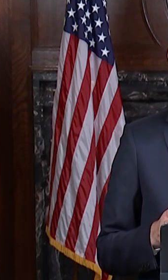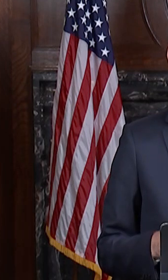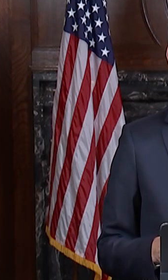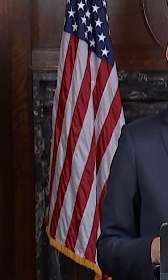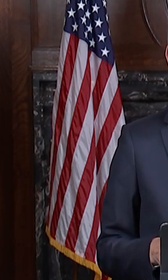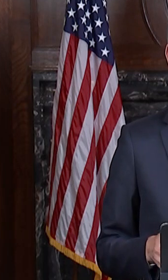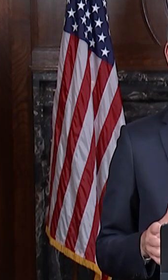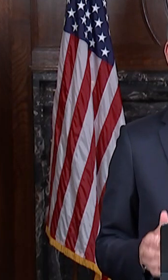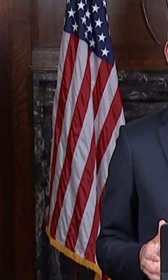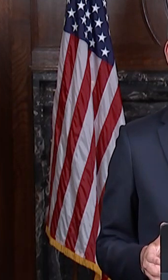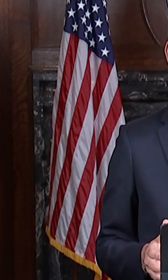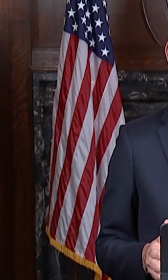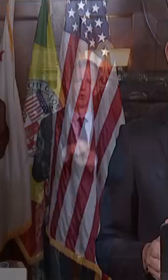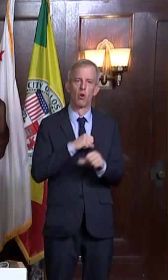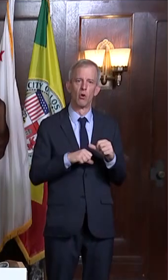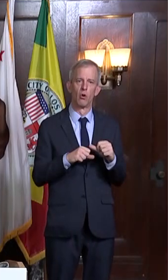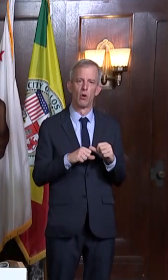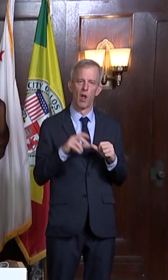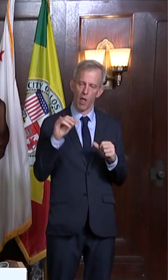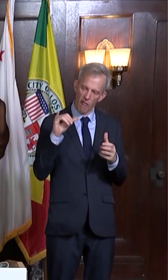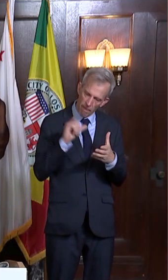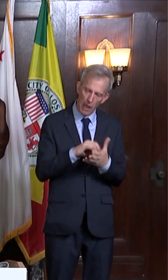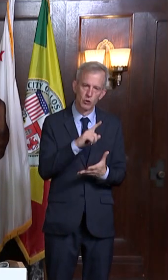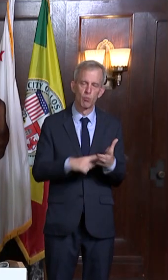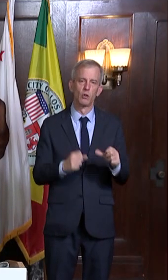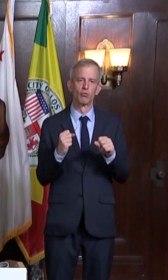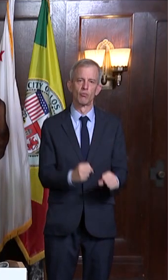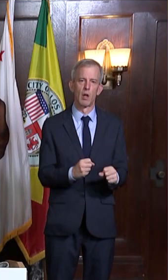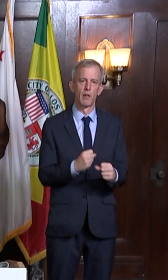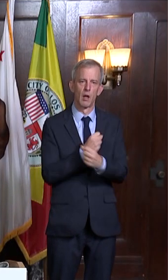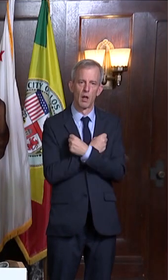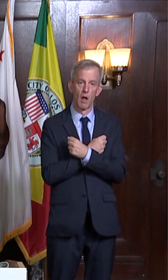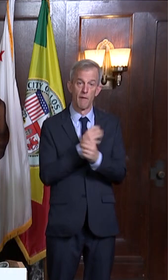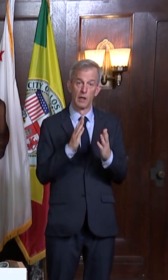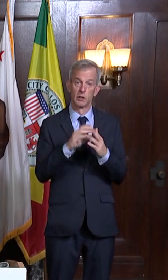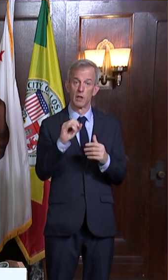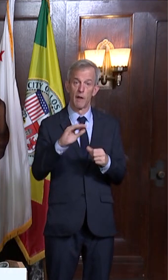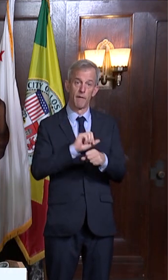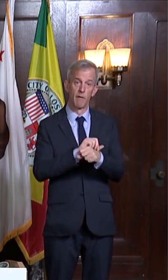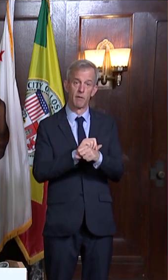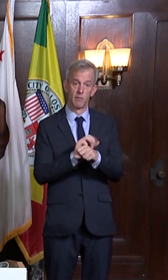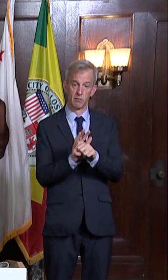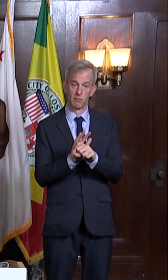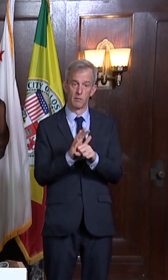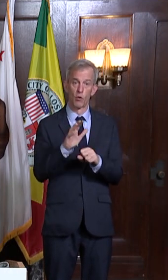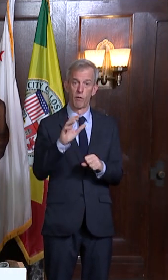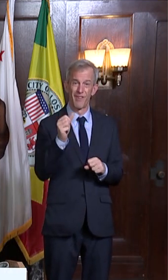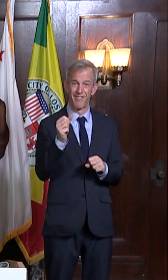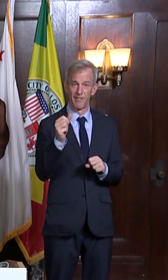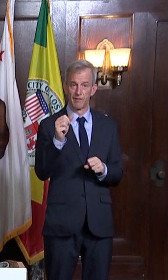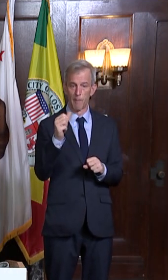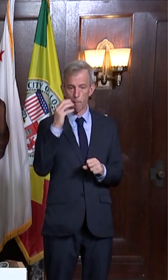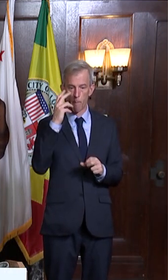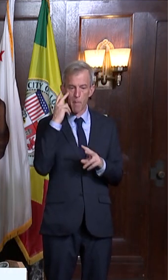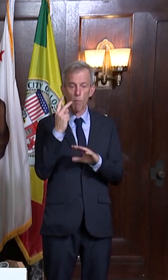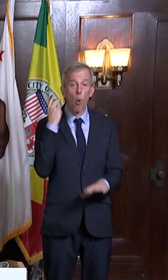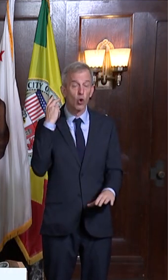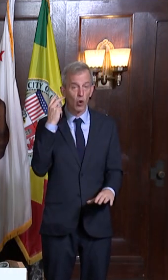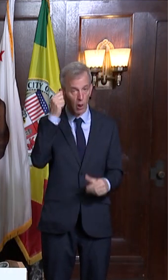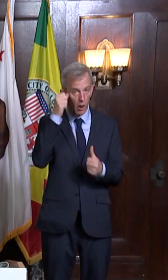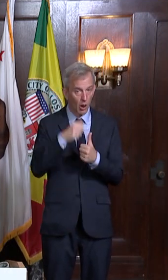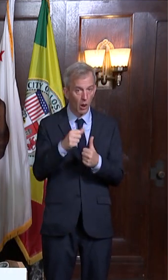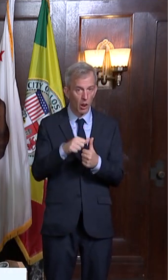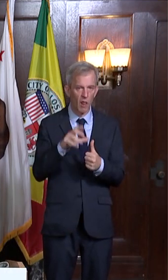what Strength and Love, the City of LA's COVID-19 Memorial this week, is all about, and what I want to share with